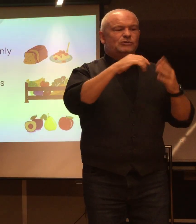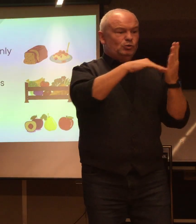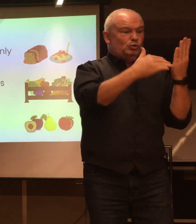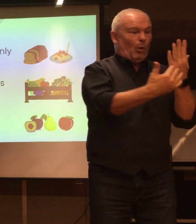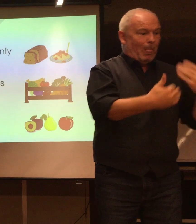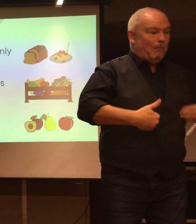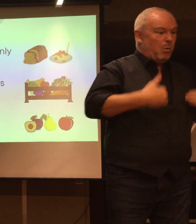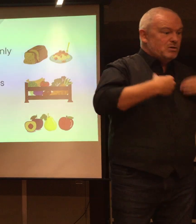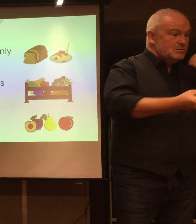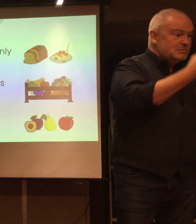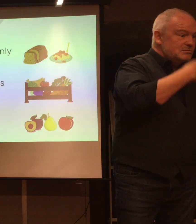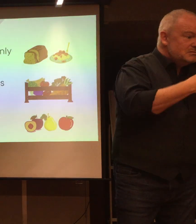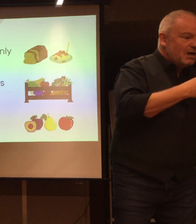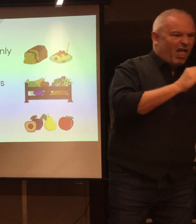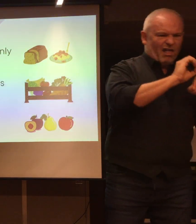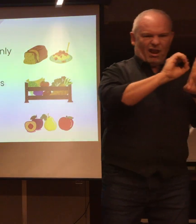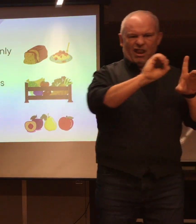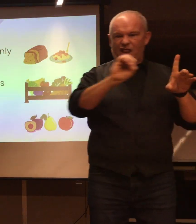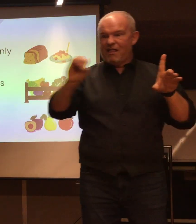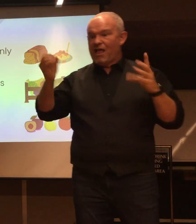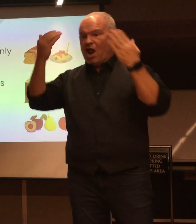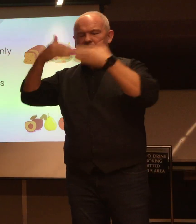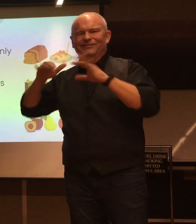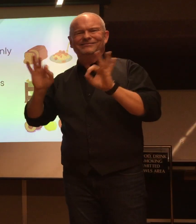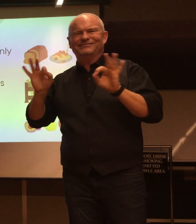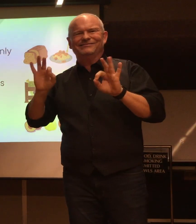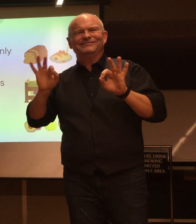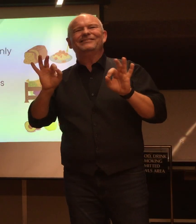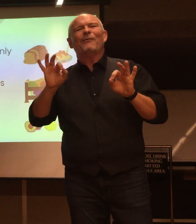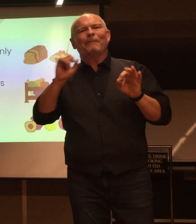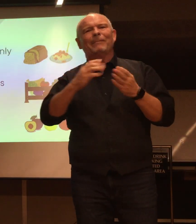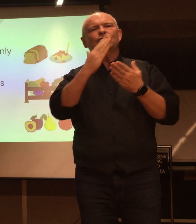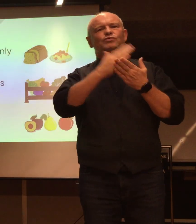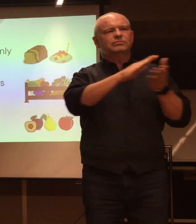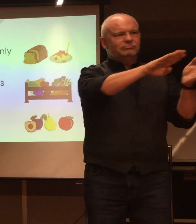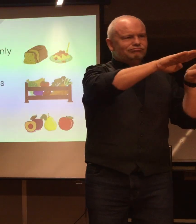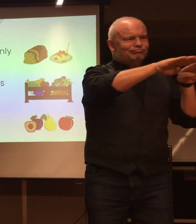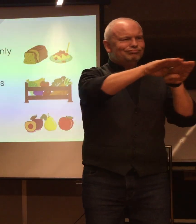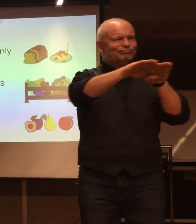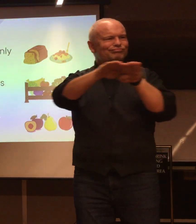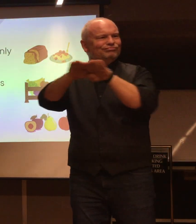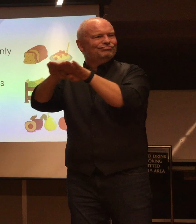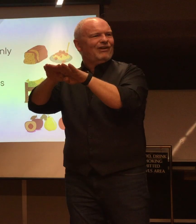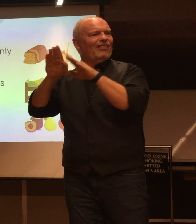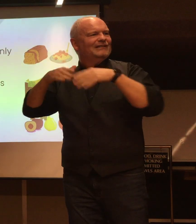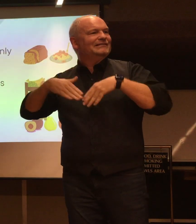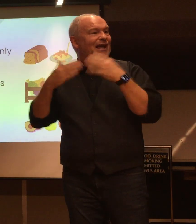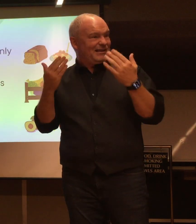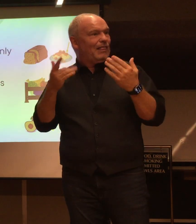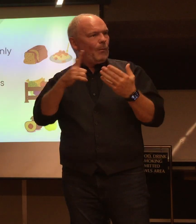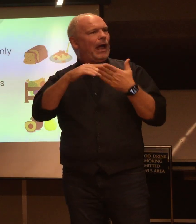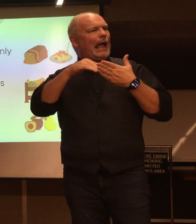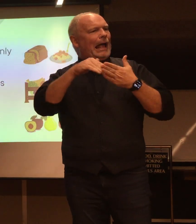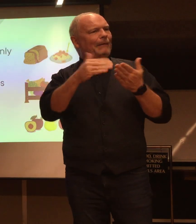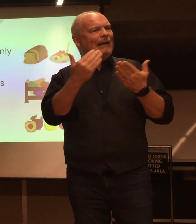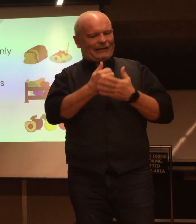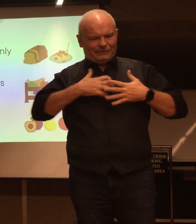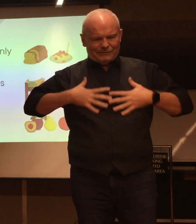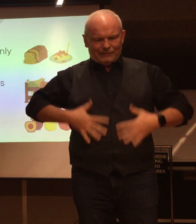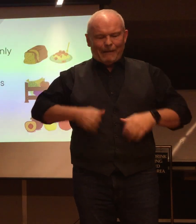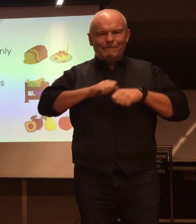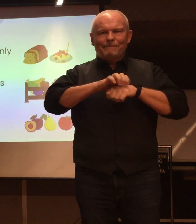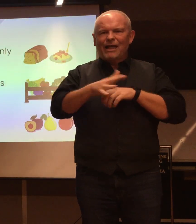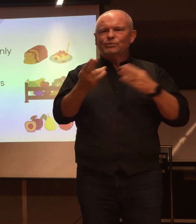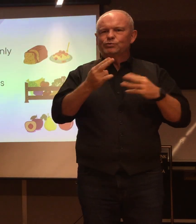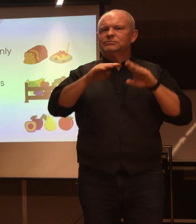toast in the morning and then nothing at night. We want to make sure that it's spread all the way across the day. This will help keep our blood sugars